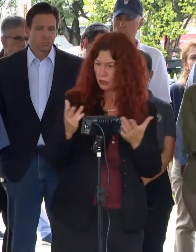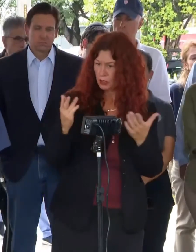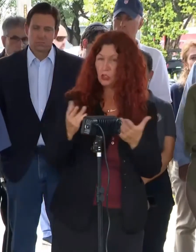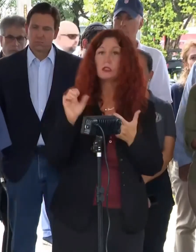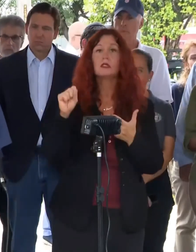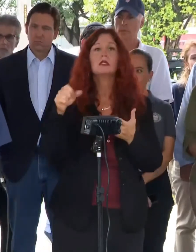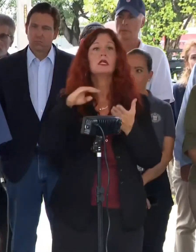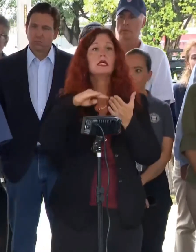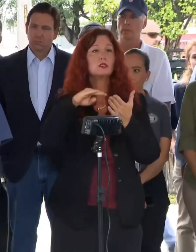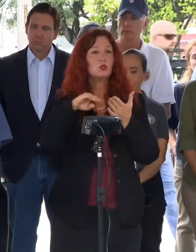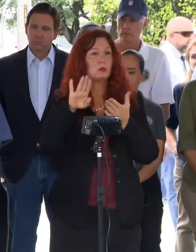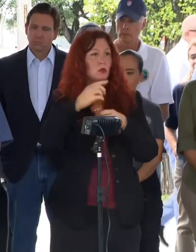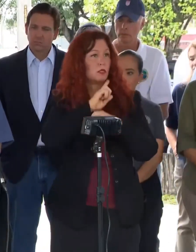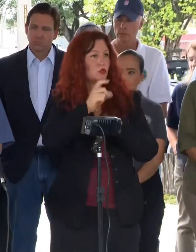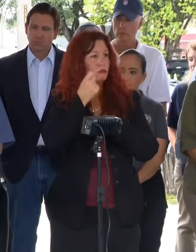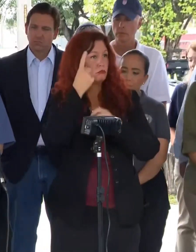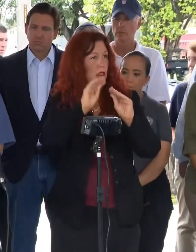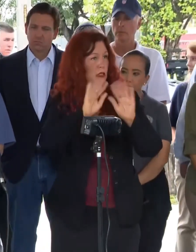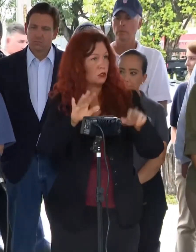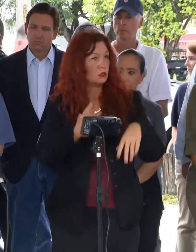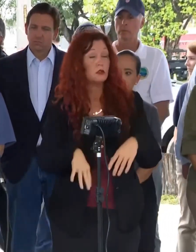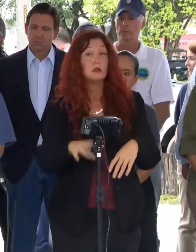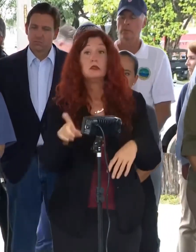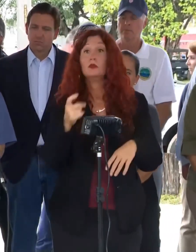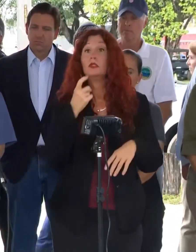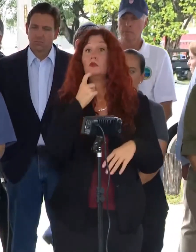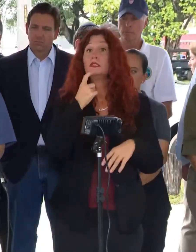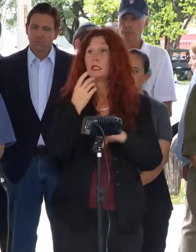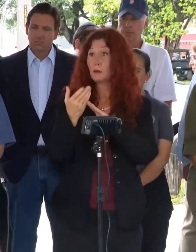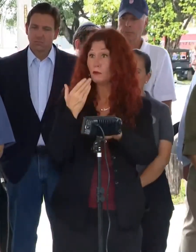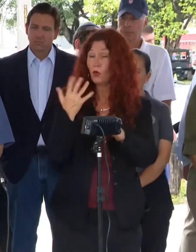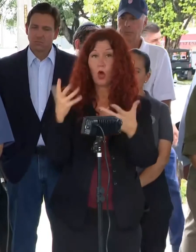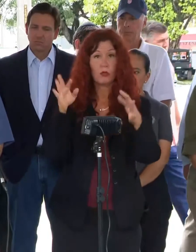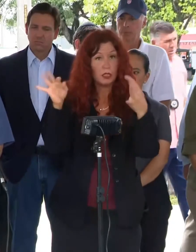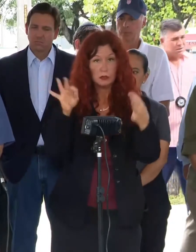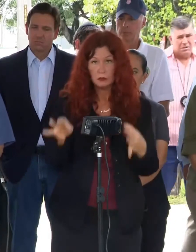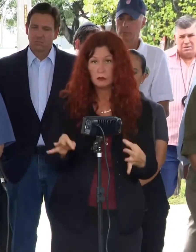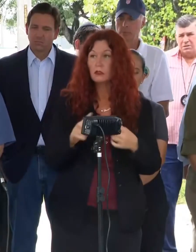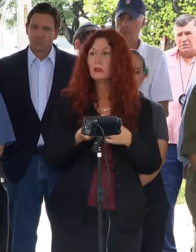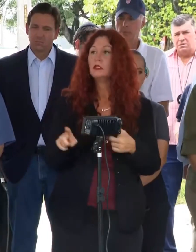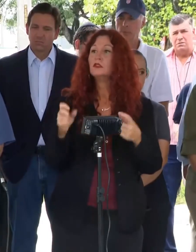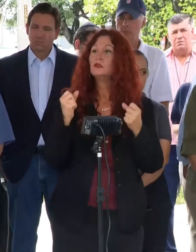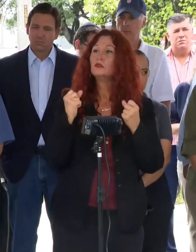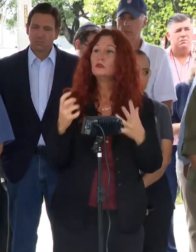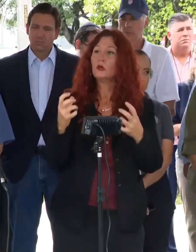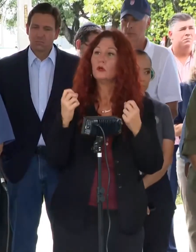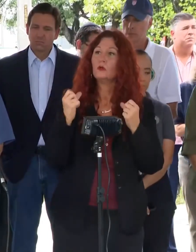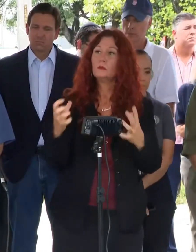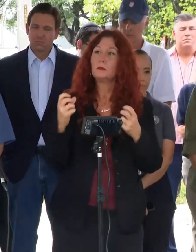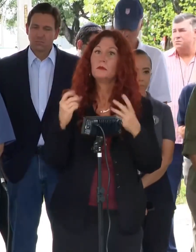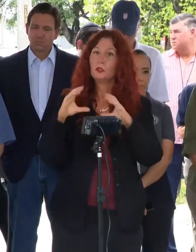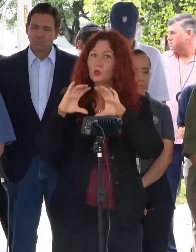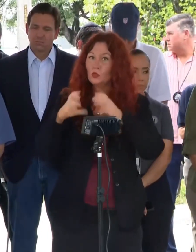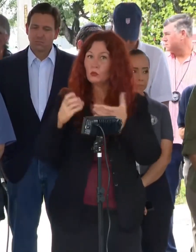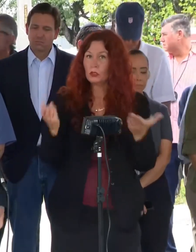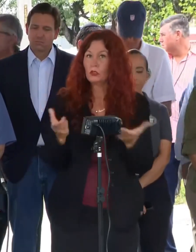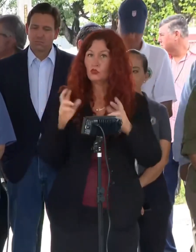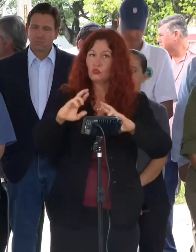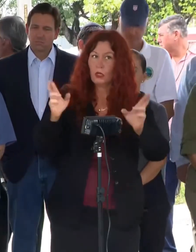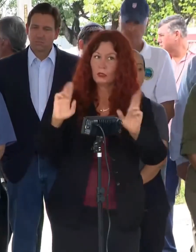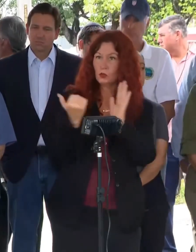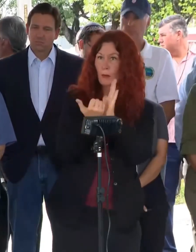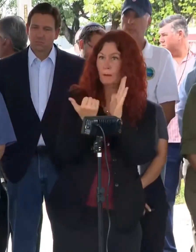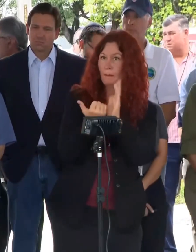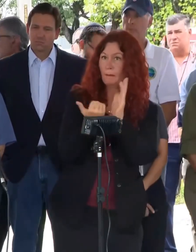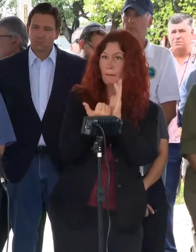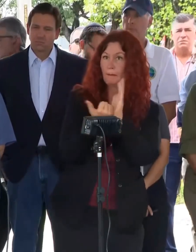Okay, excuse me, just to clarify, as was said here before, we have so many groups on standby, and that is part